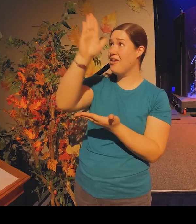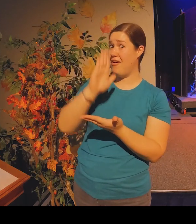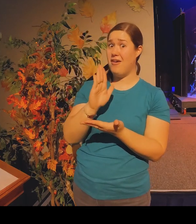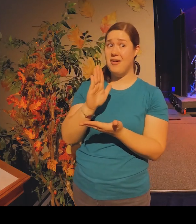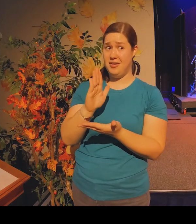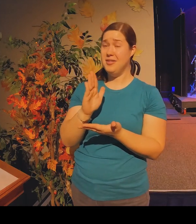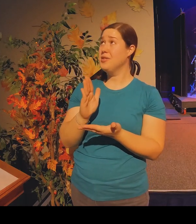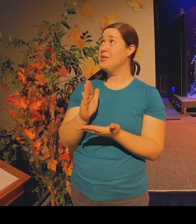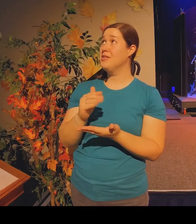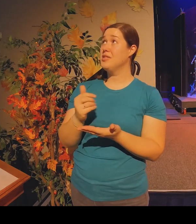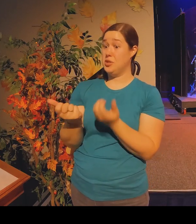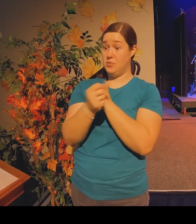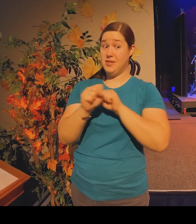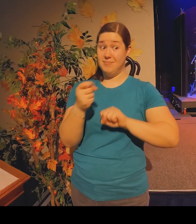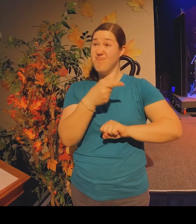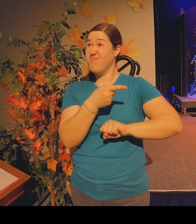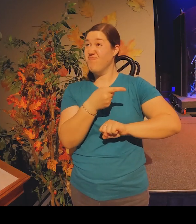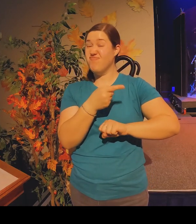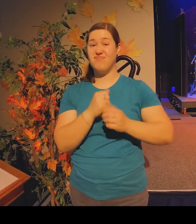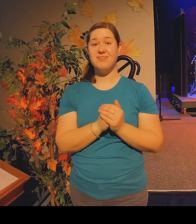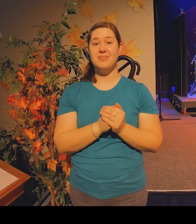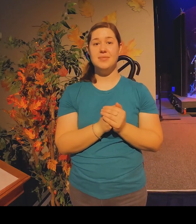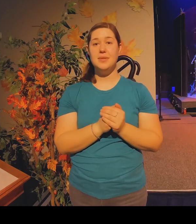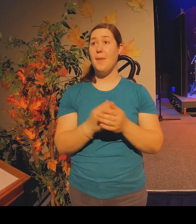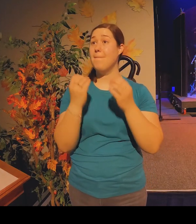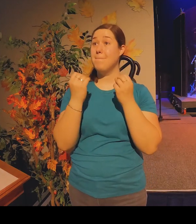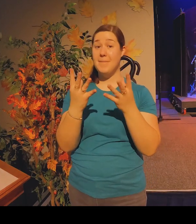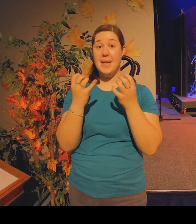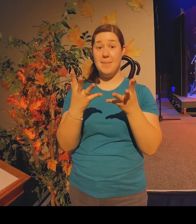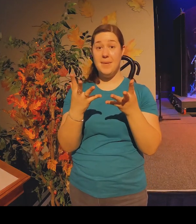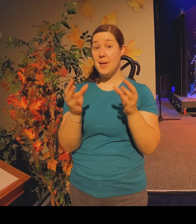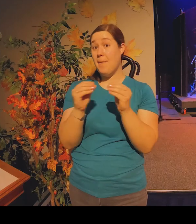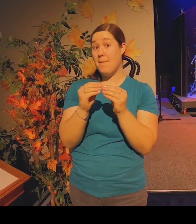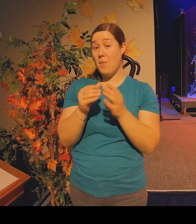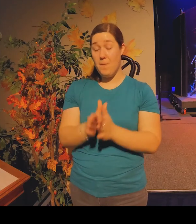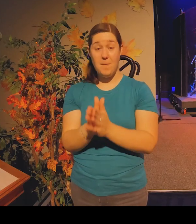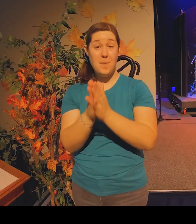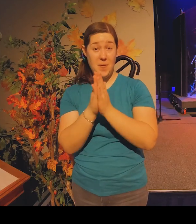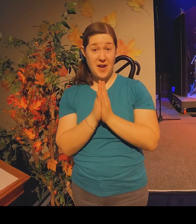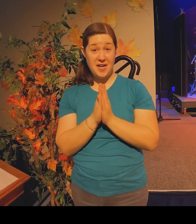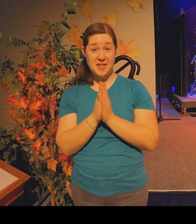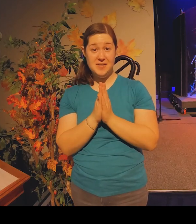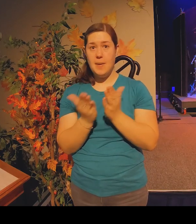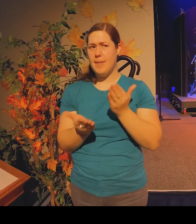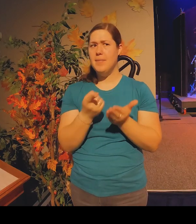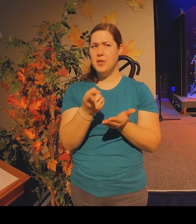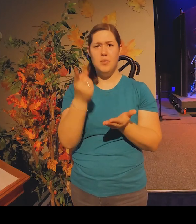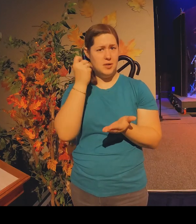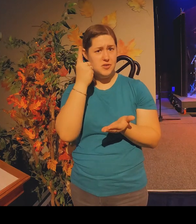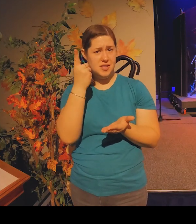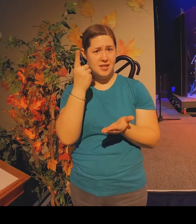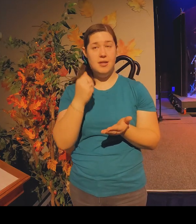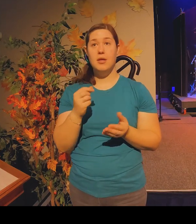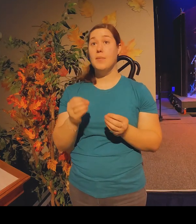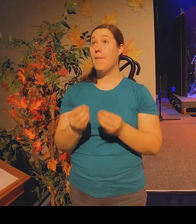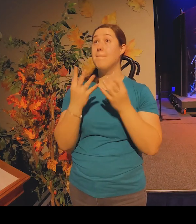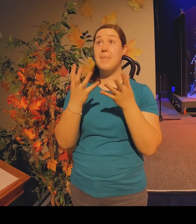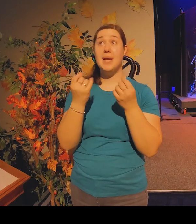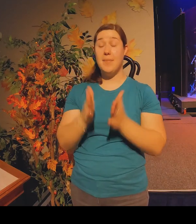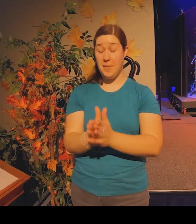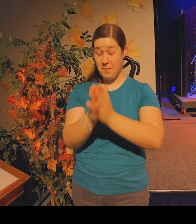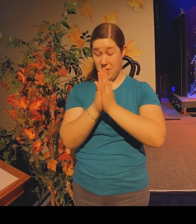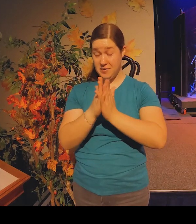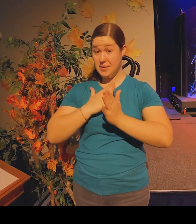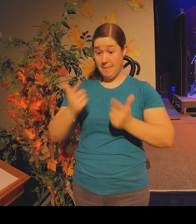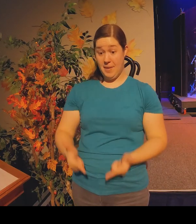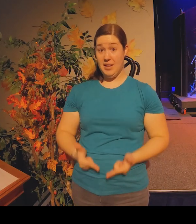to, but there are many more prayers, and see if you can relate to this, many more prayers I'm thrilled God said